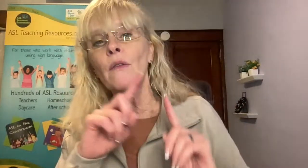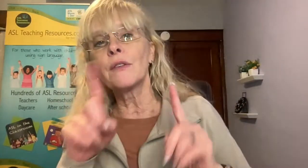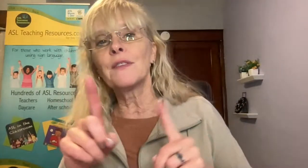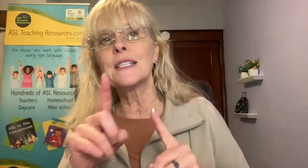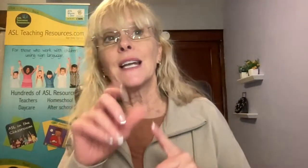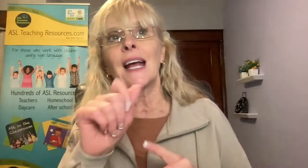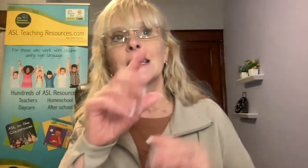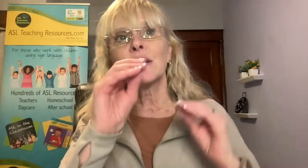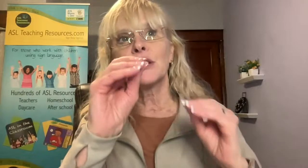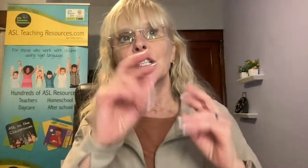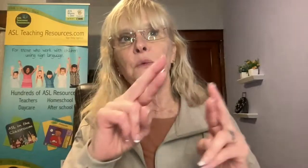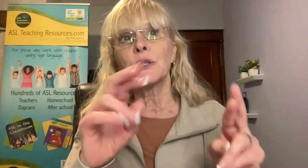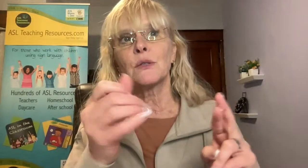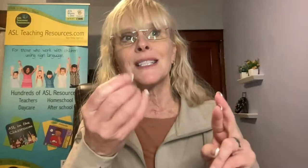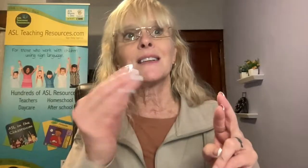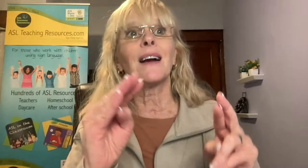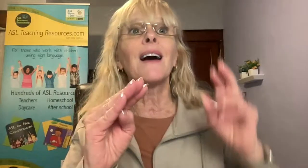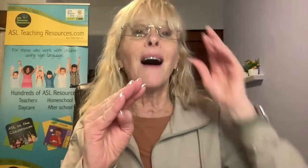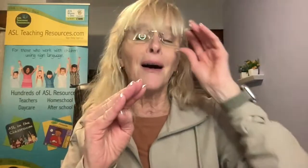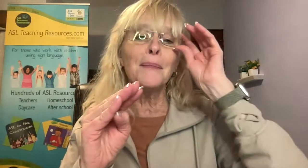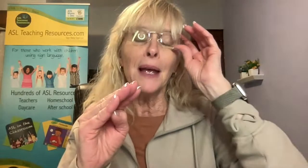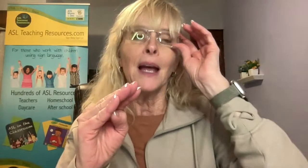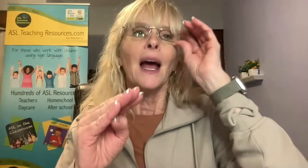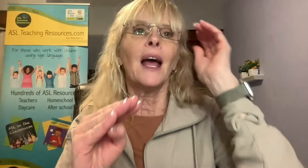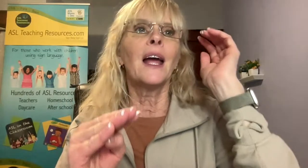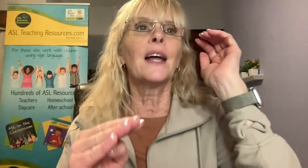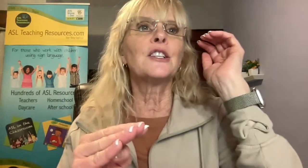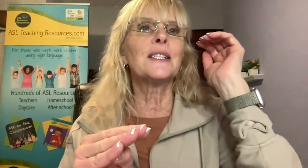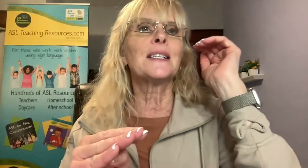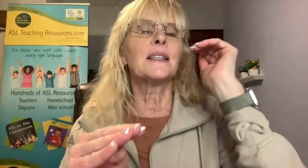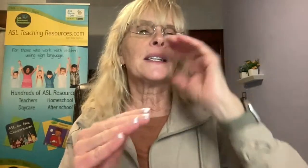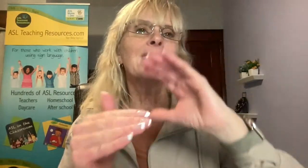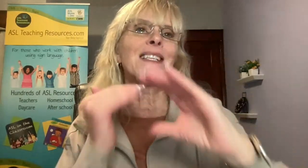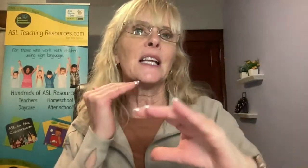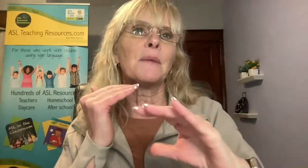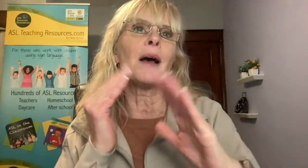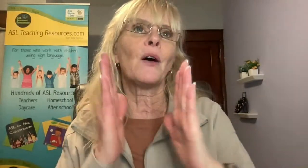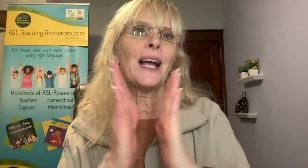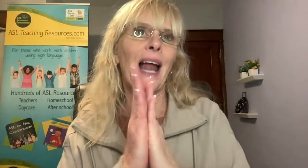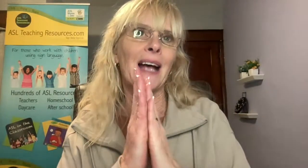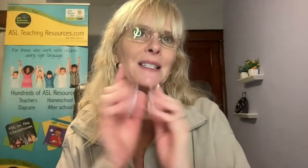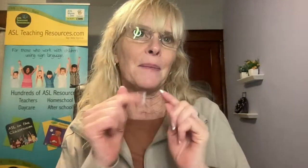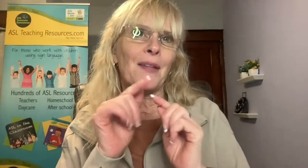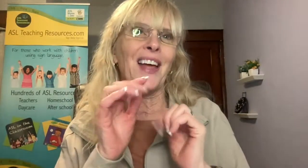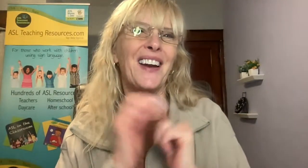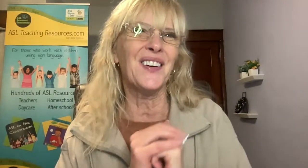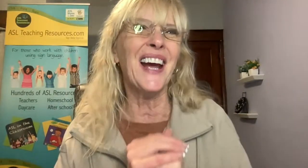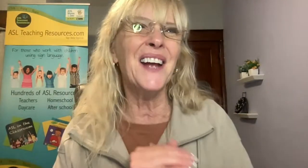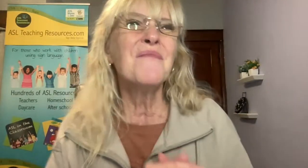and visit ASLTeachingResources.com and just send us an email and ask about that. Okay,